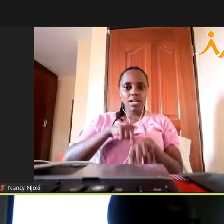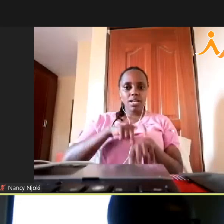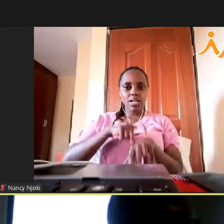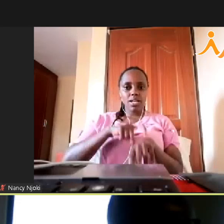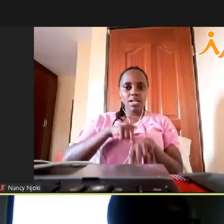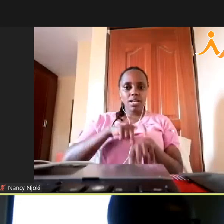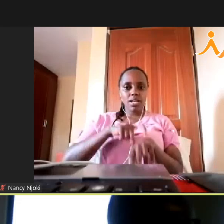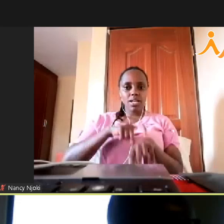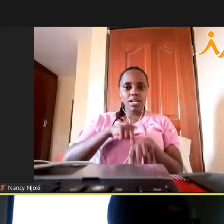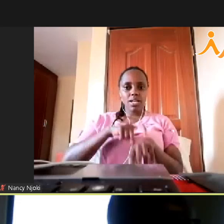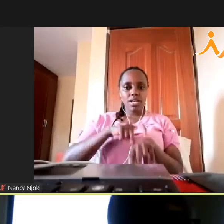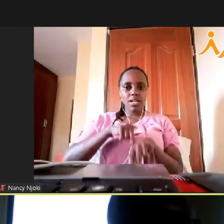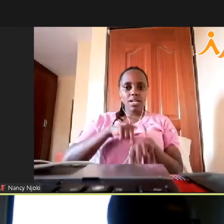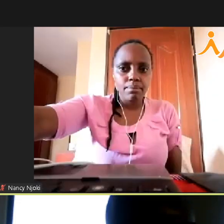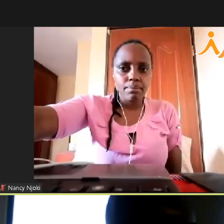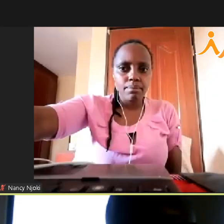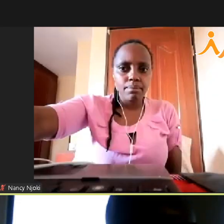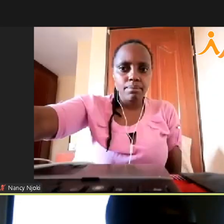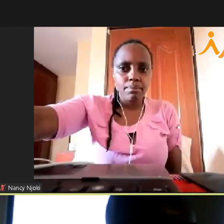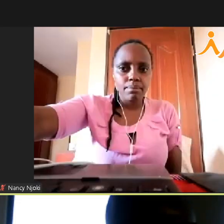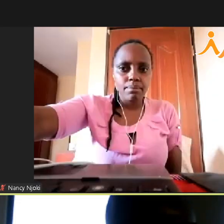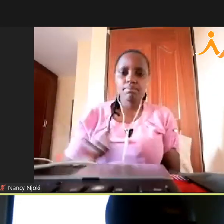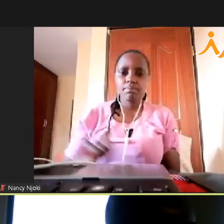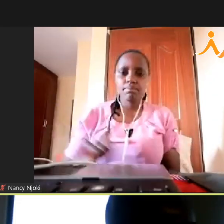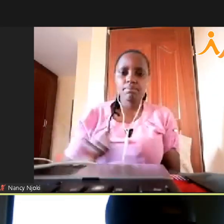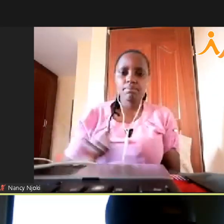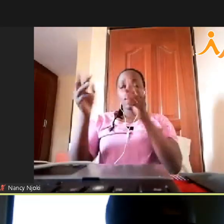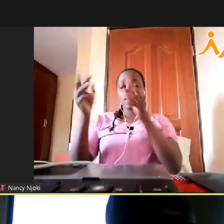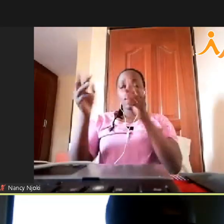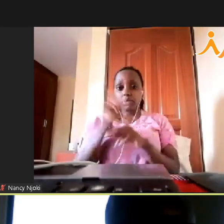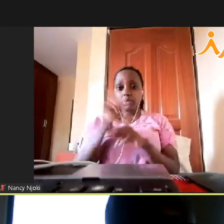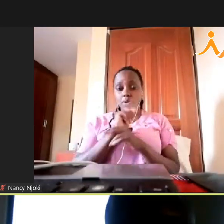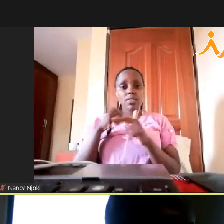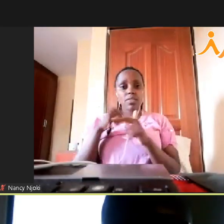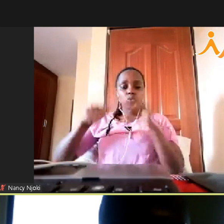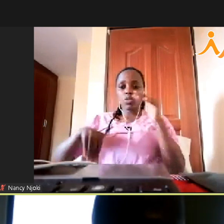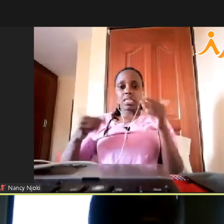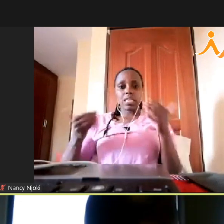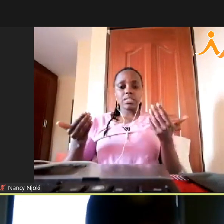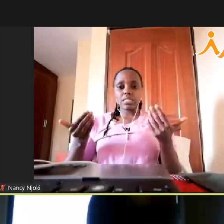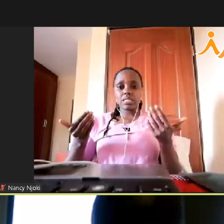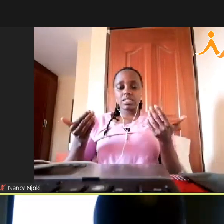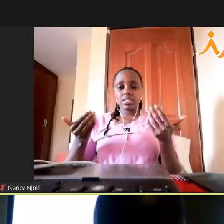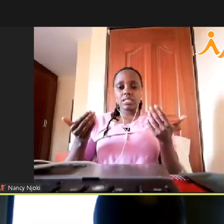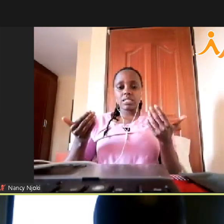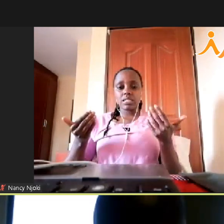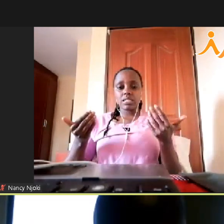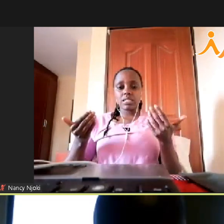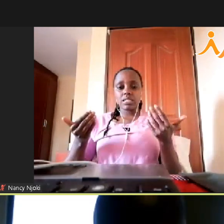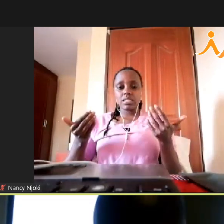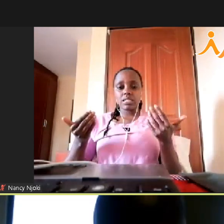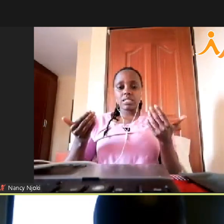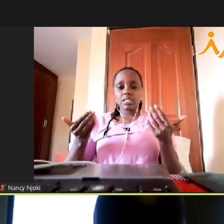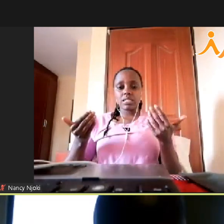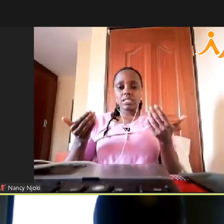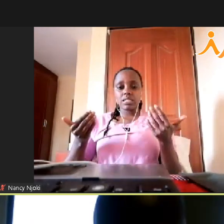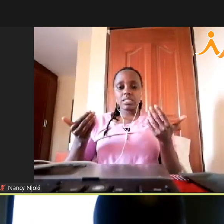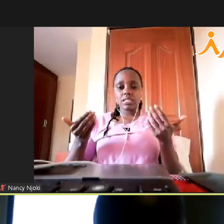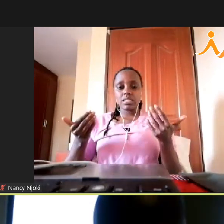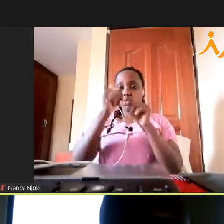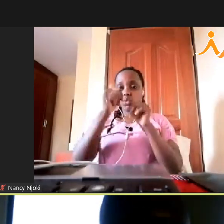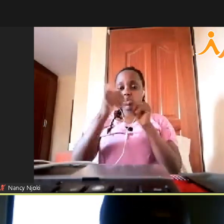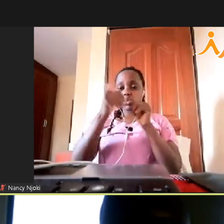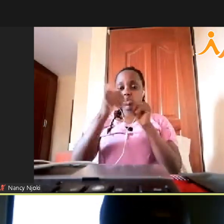caught wind of the state having submitted their report, it was late, as per according to